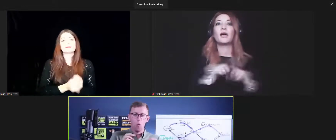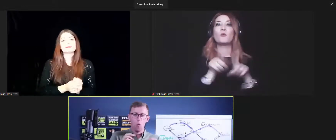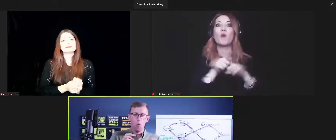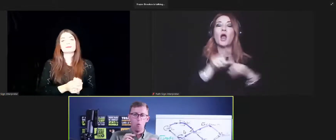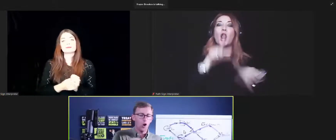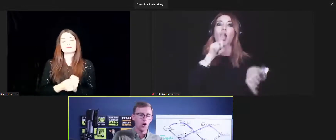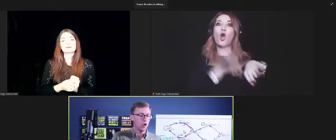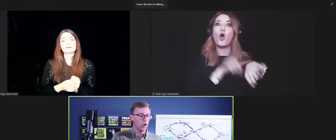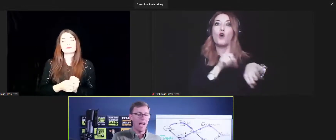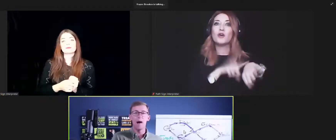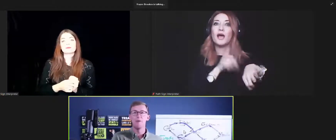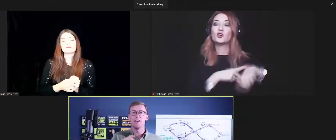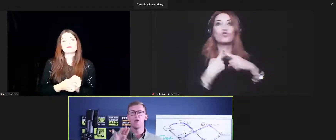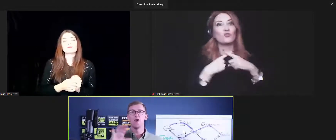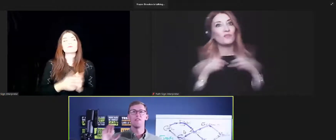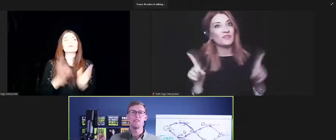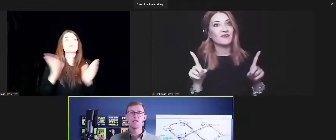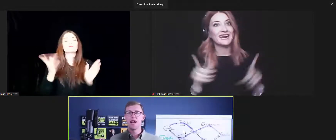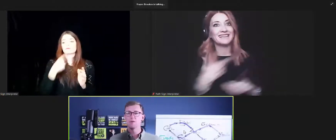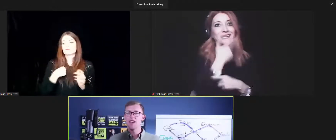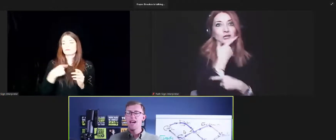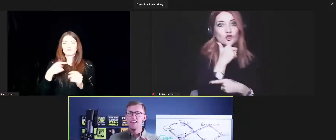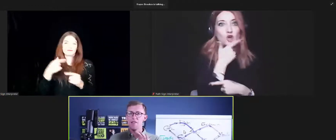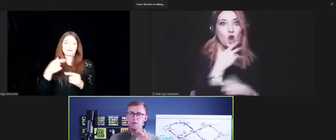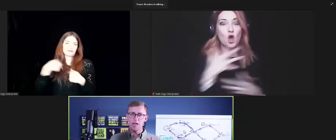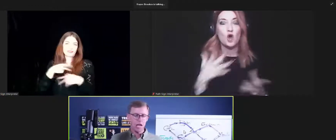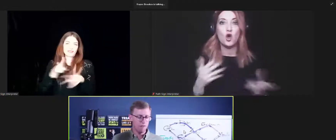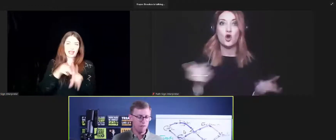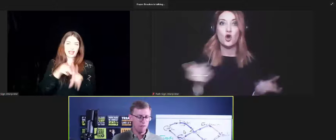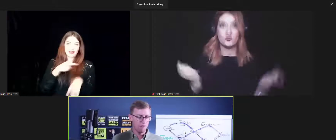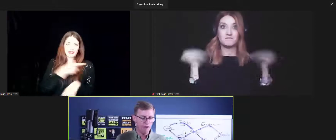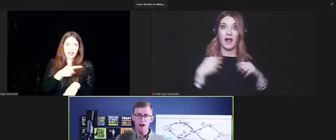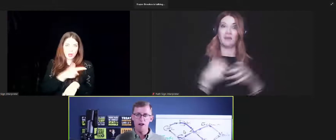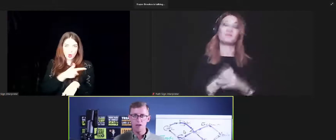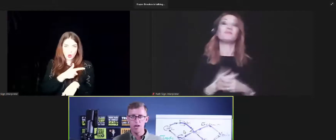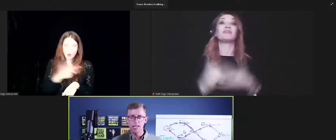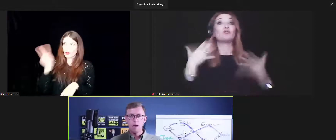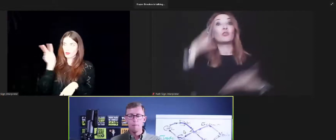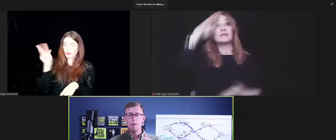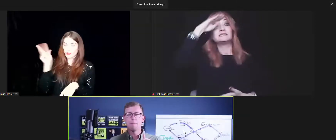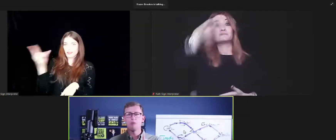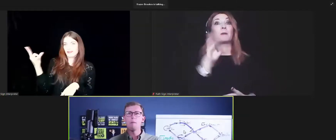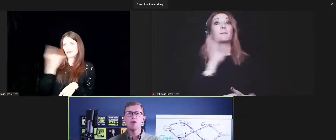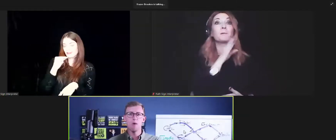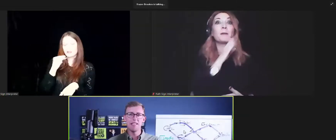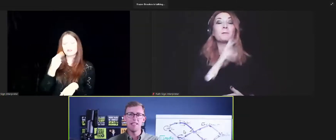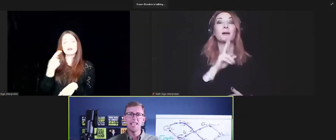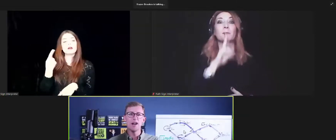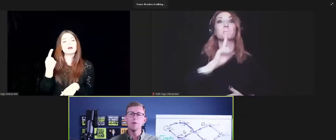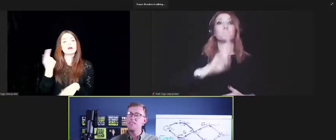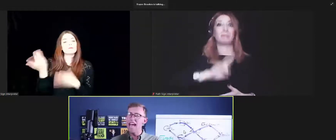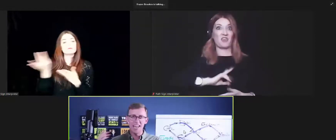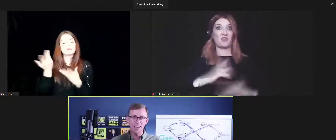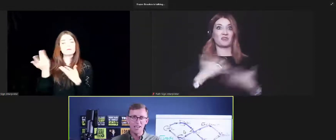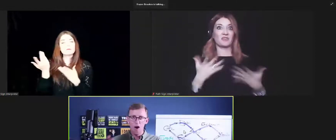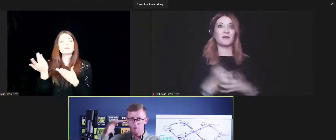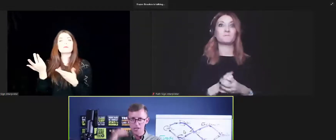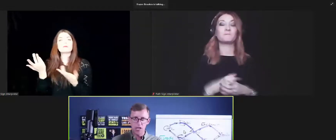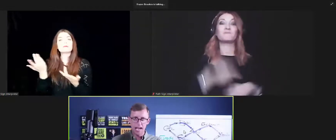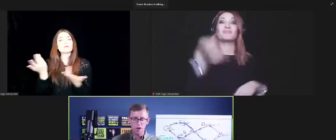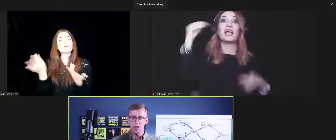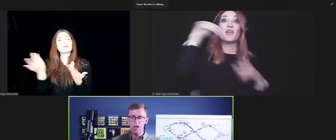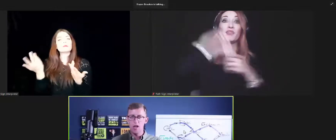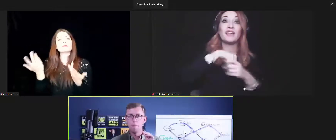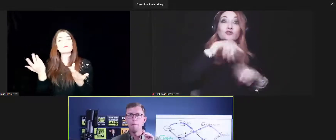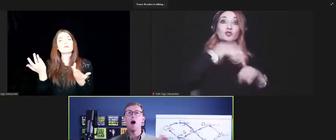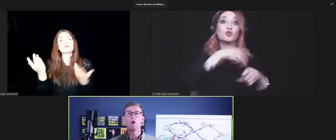what could and couldn't happen during these times. Now, this might sound very, very rigid, but I promise you, I'm going to tell you at the end of this